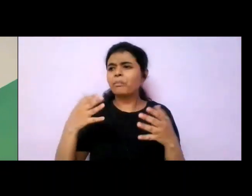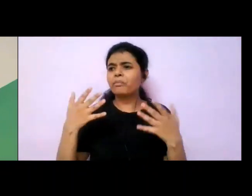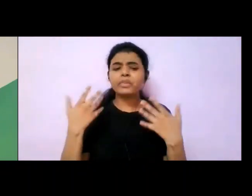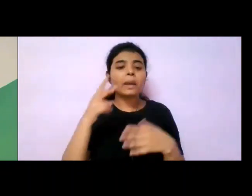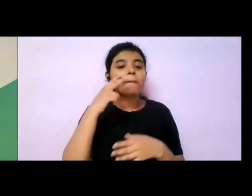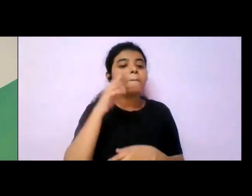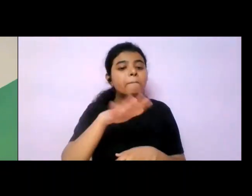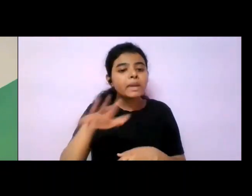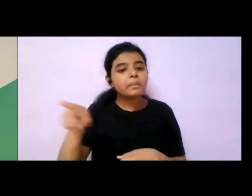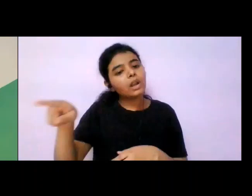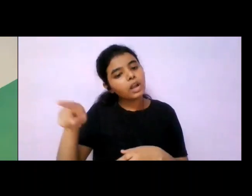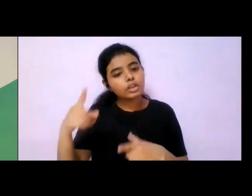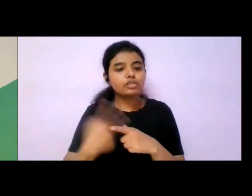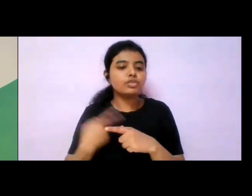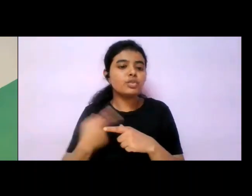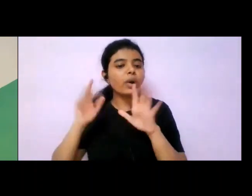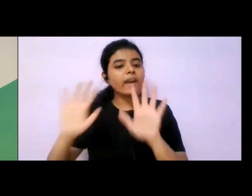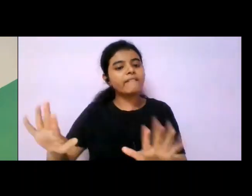blind person.